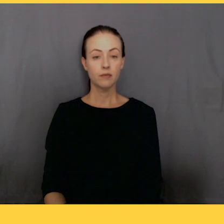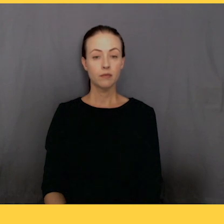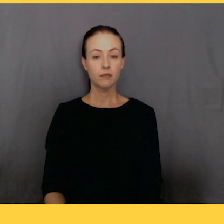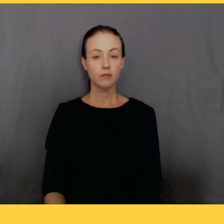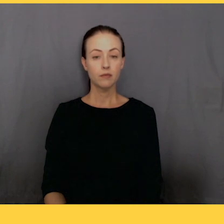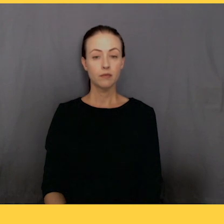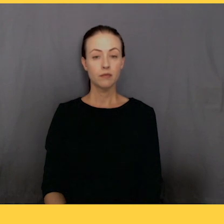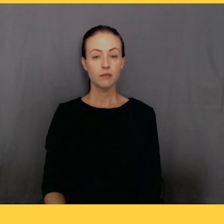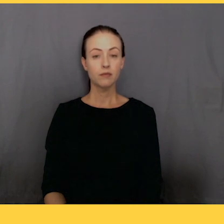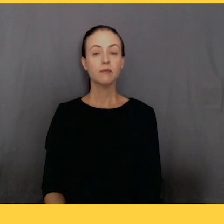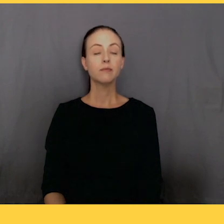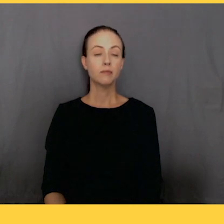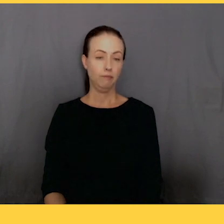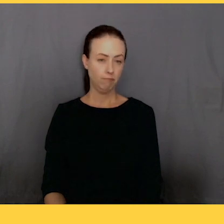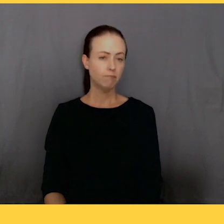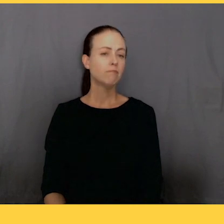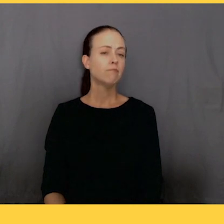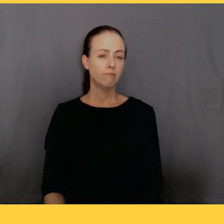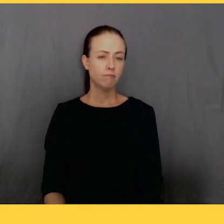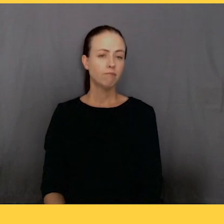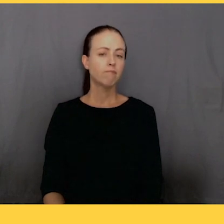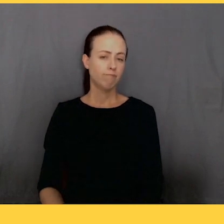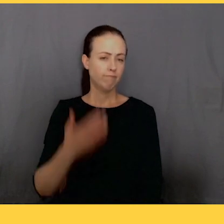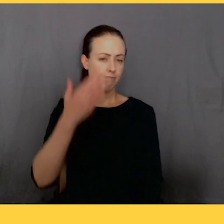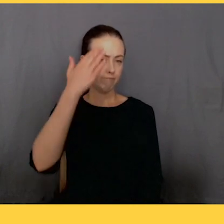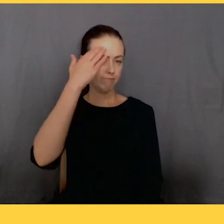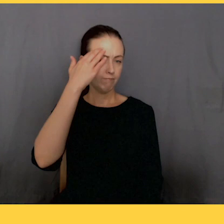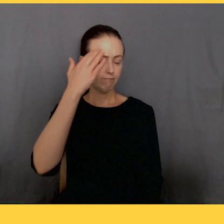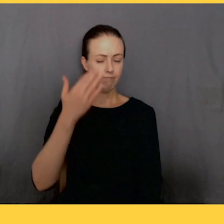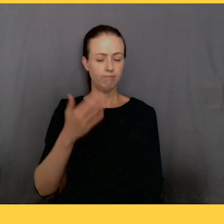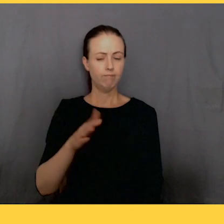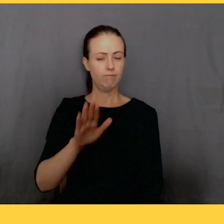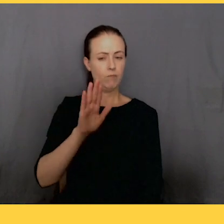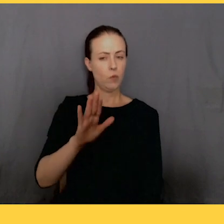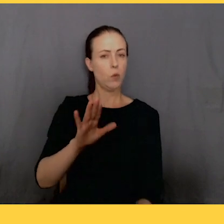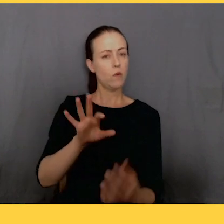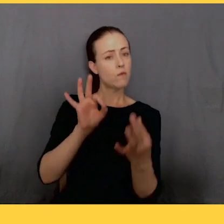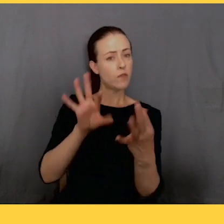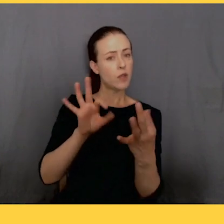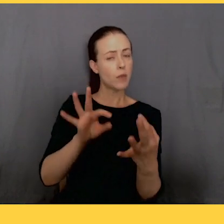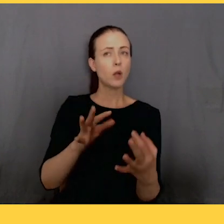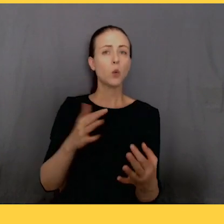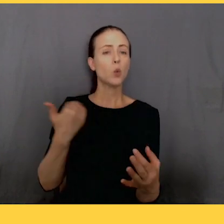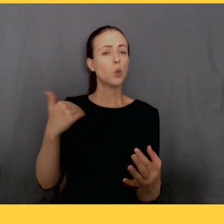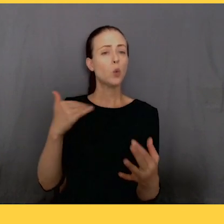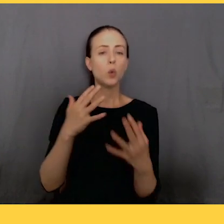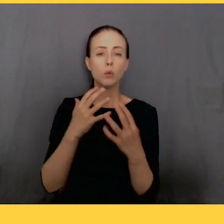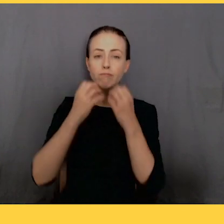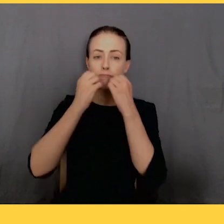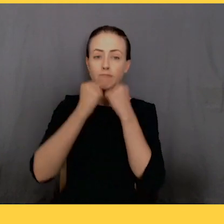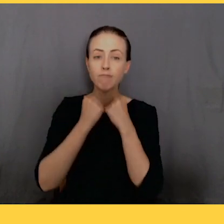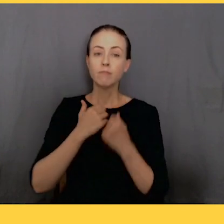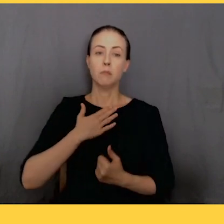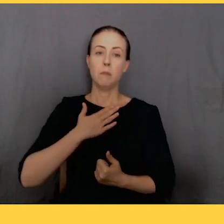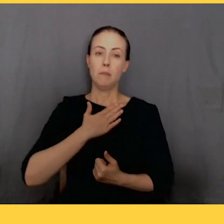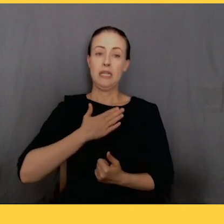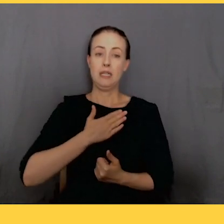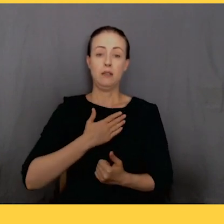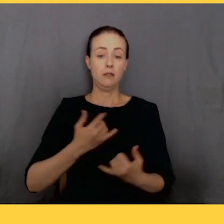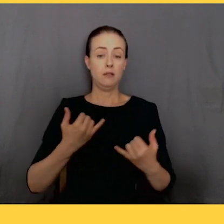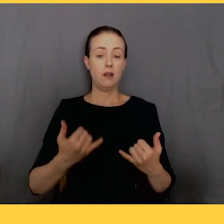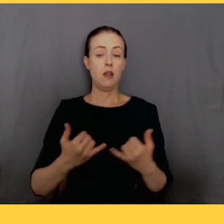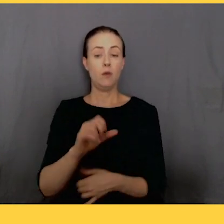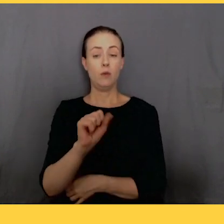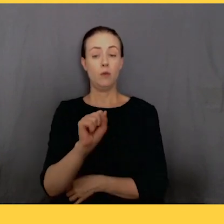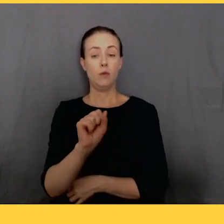Thank you. As always, your feedback is extremely important to us, and we encourage you to submit questions. Because we have a large number